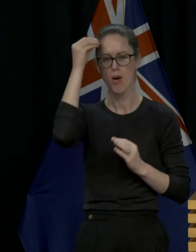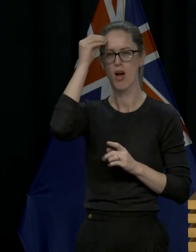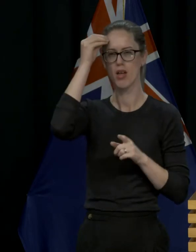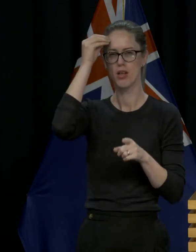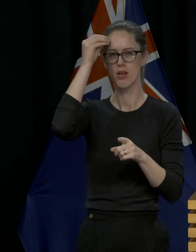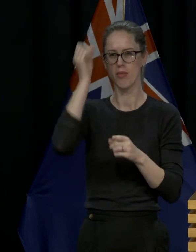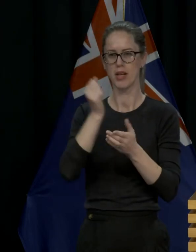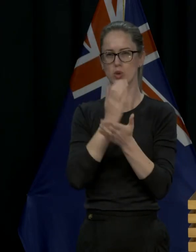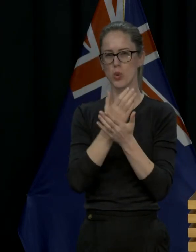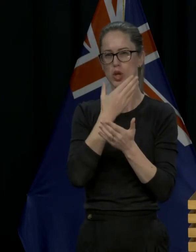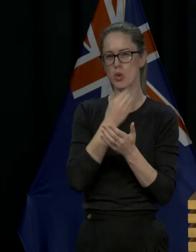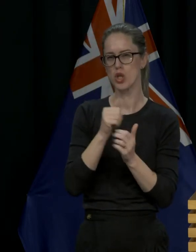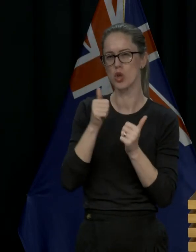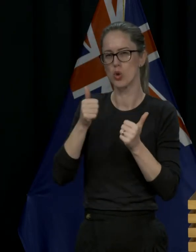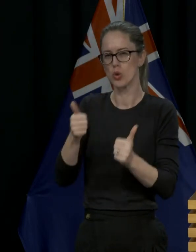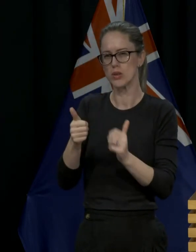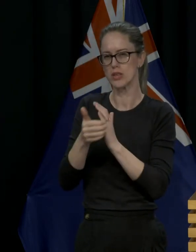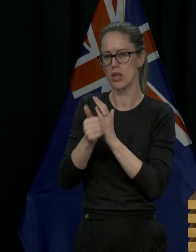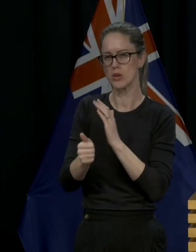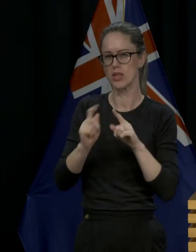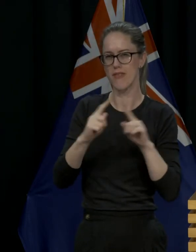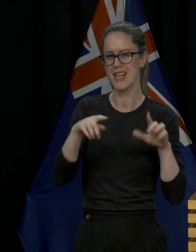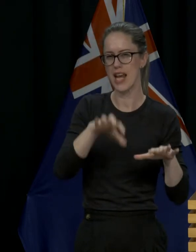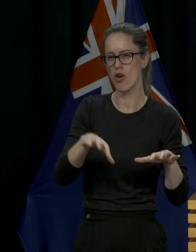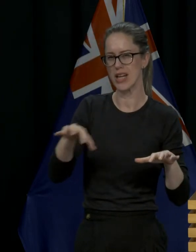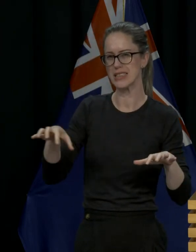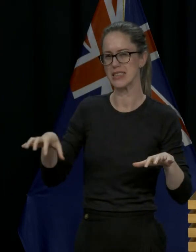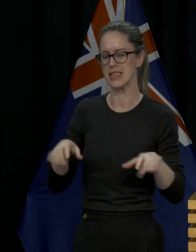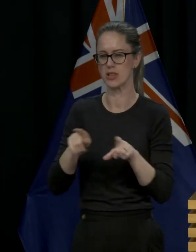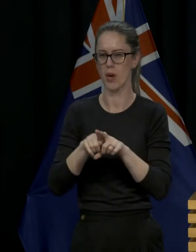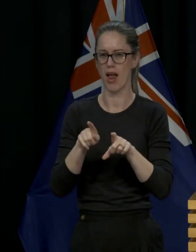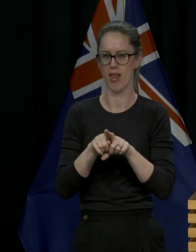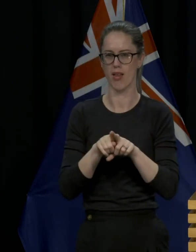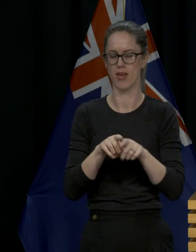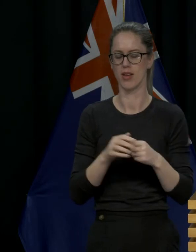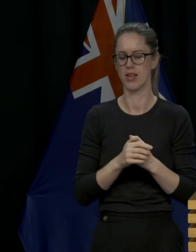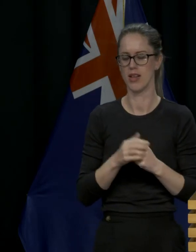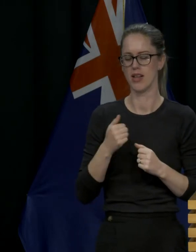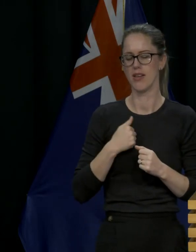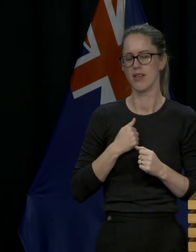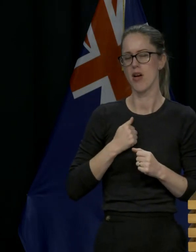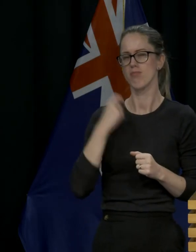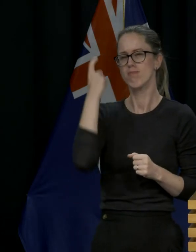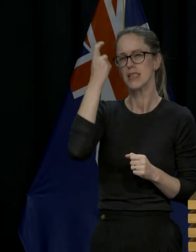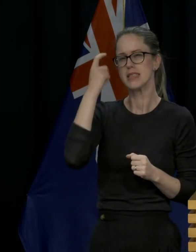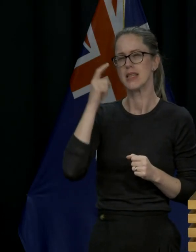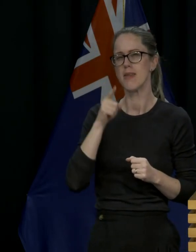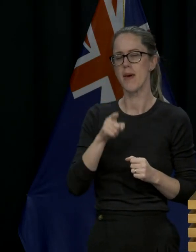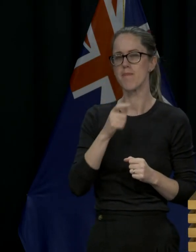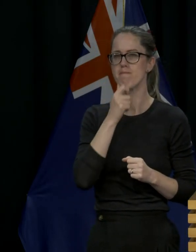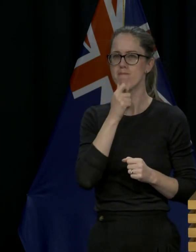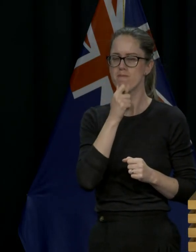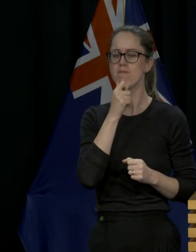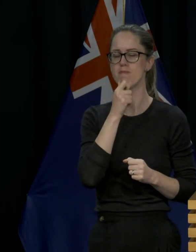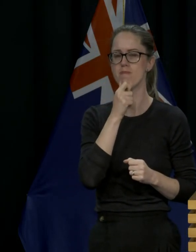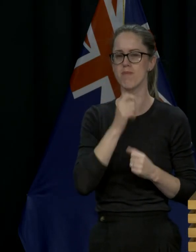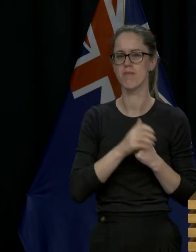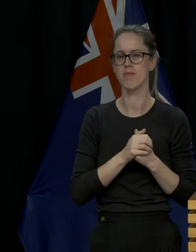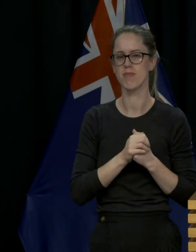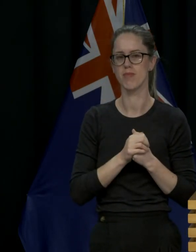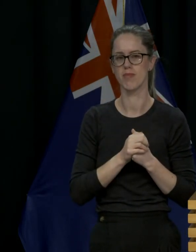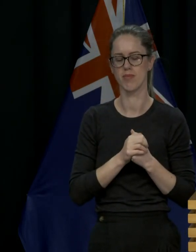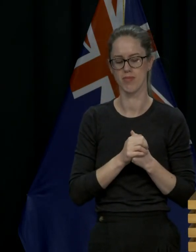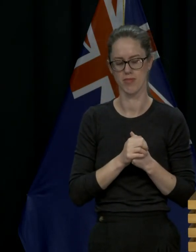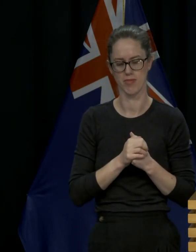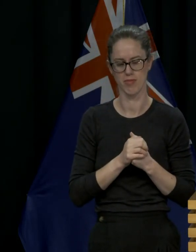sure that we're using our talent in significant portfolios as well. And so that's one of my other considerations. But ultimately, I'd like to